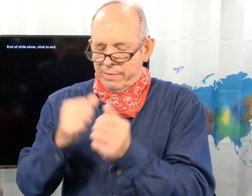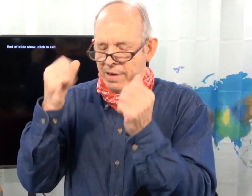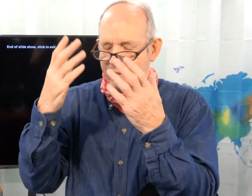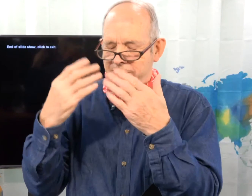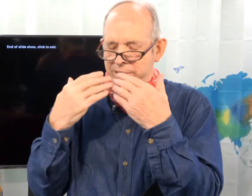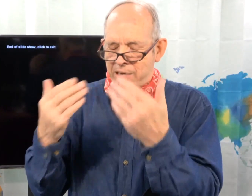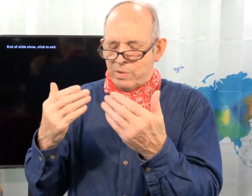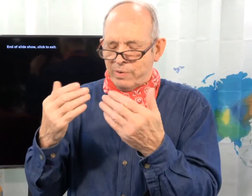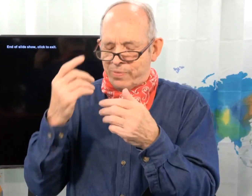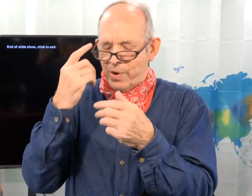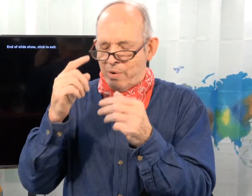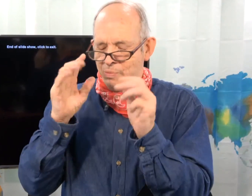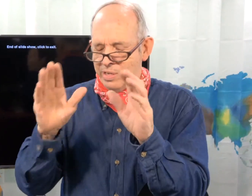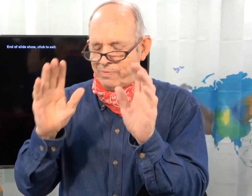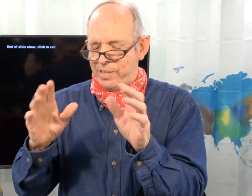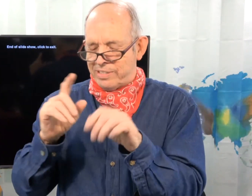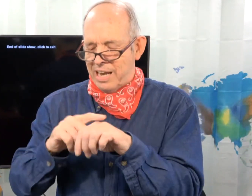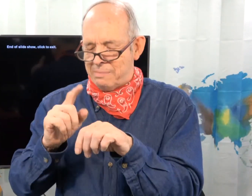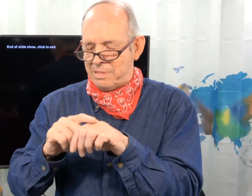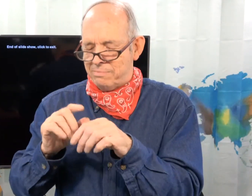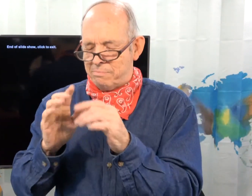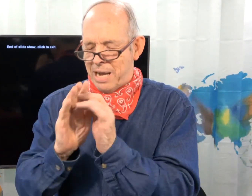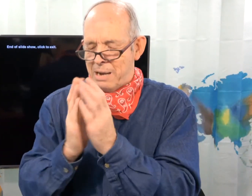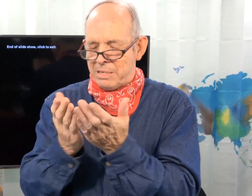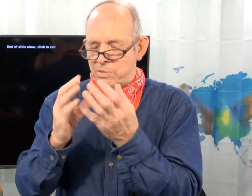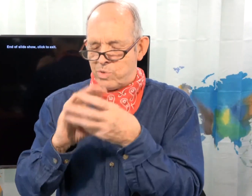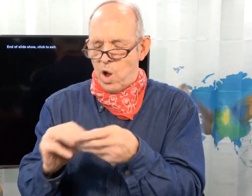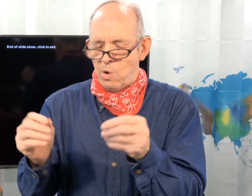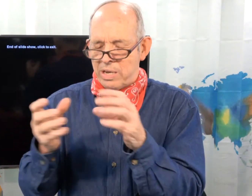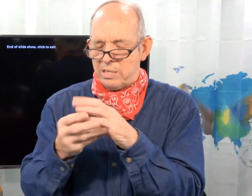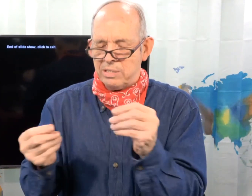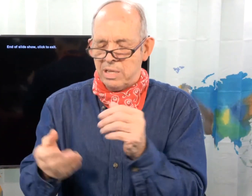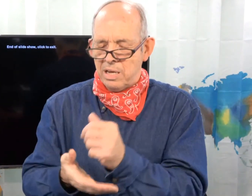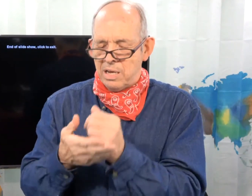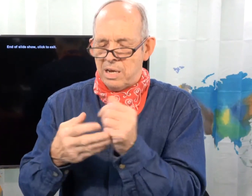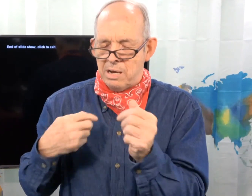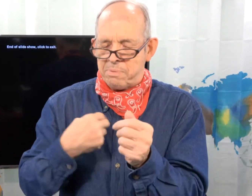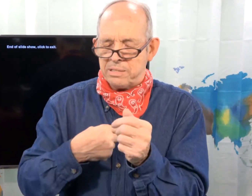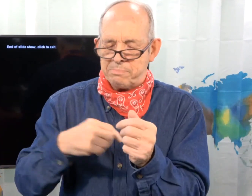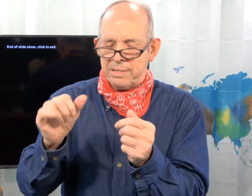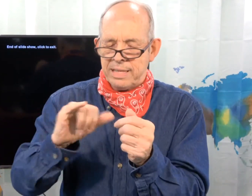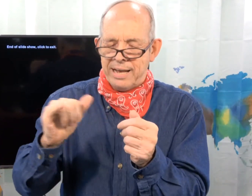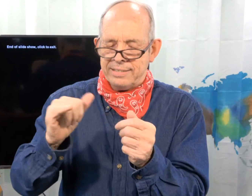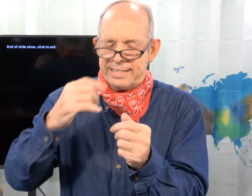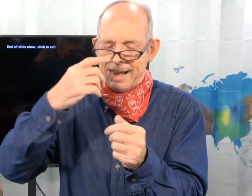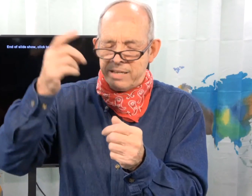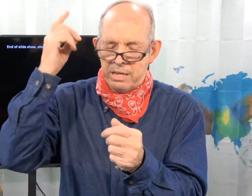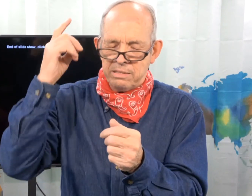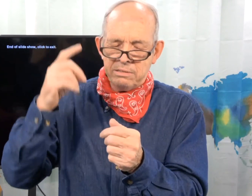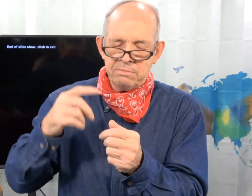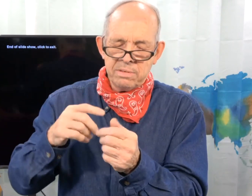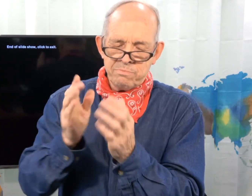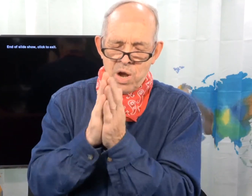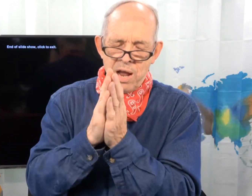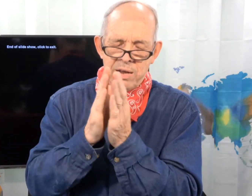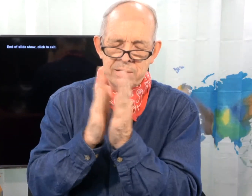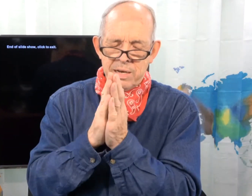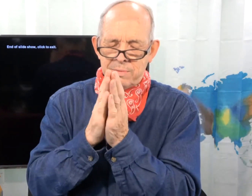Father, thank you for a wonderful time. Bible story. Help us be like Daniel. Pray,